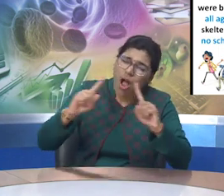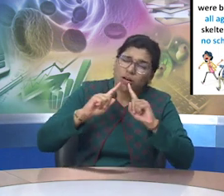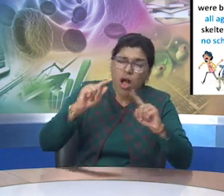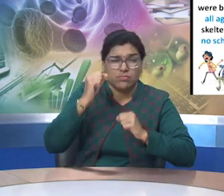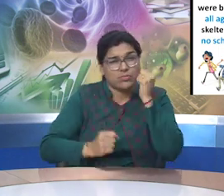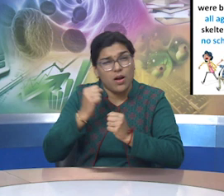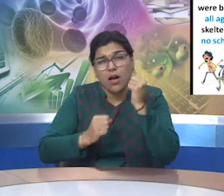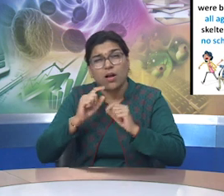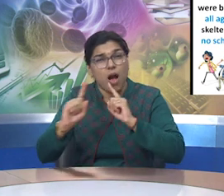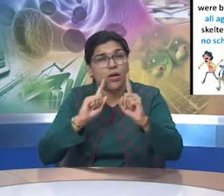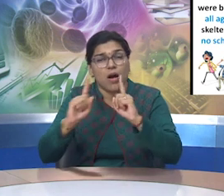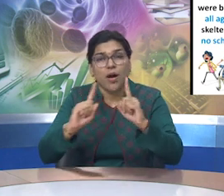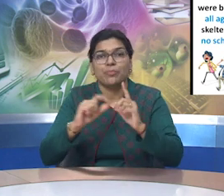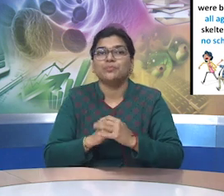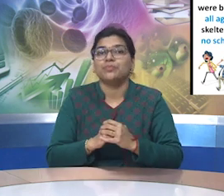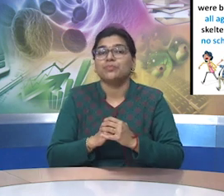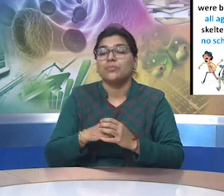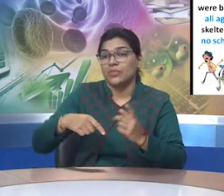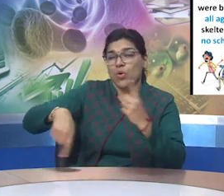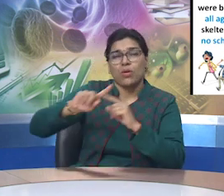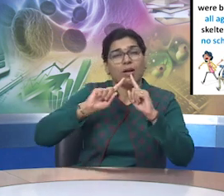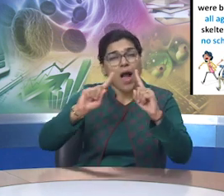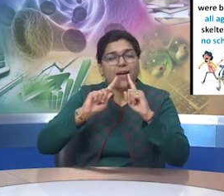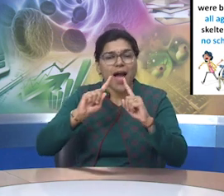even enjoyed being scared.